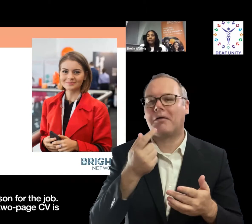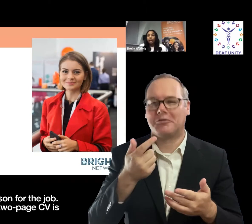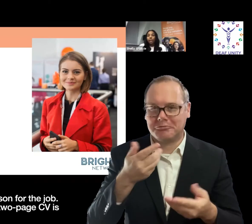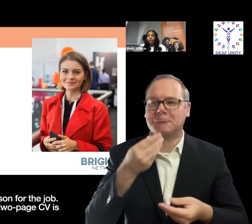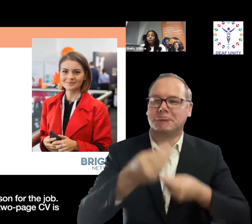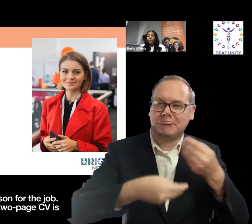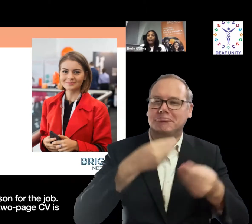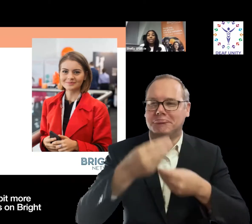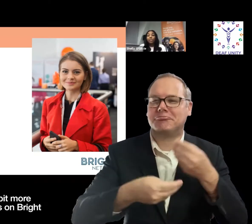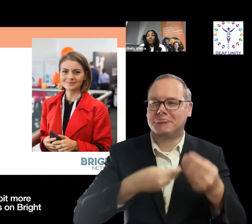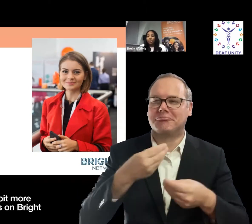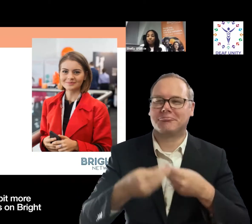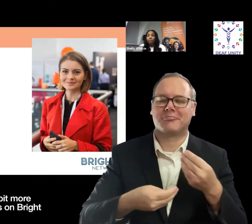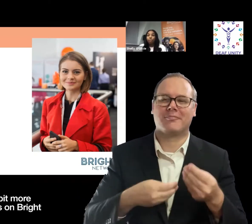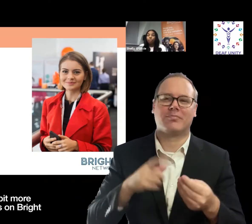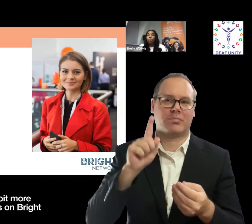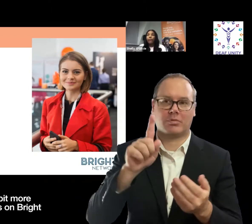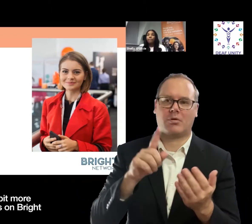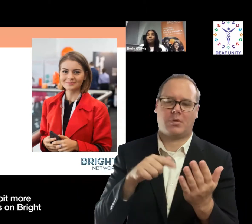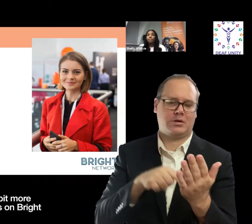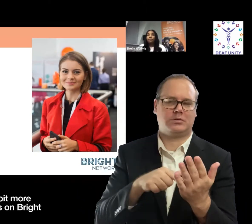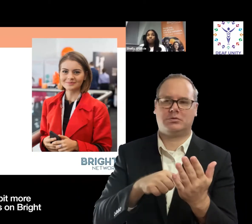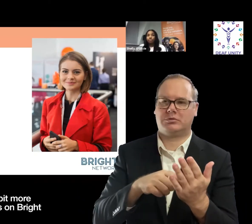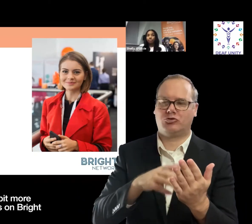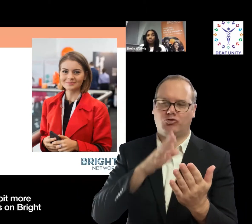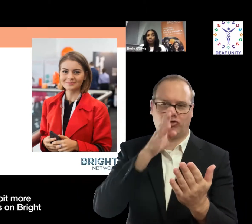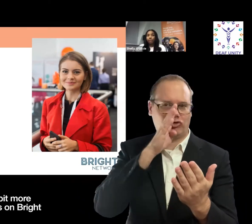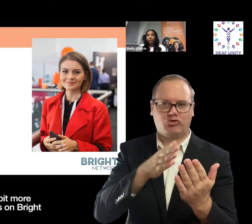need a two-page CV is a bit more